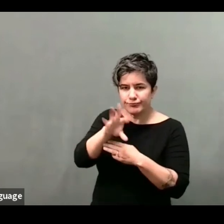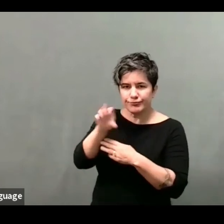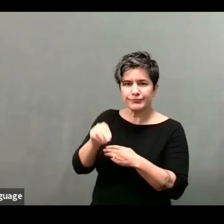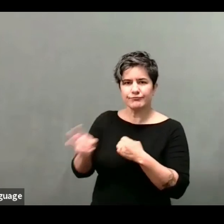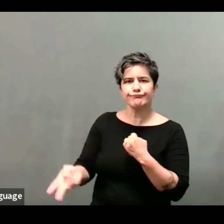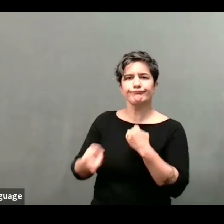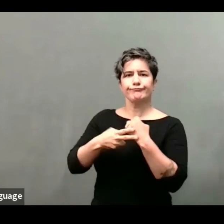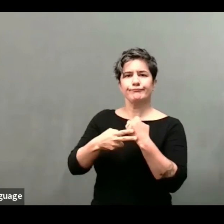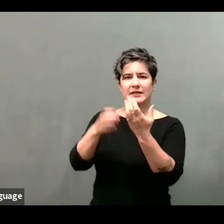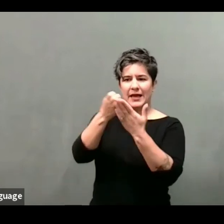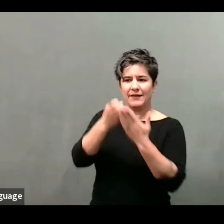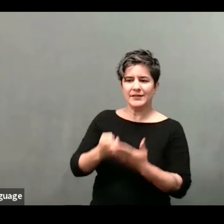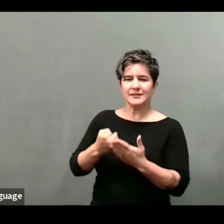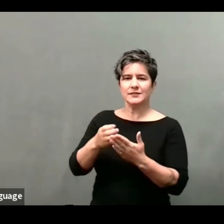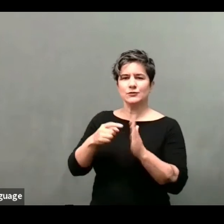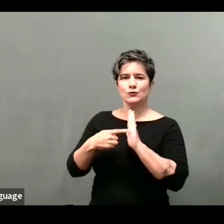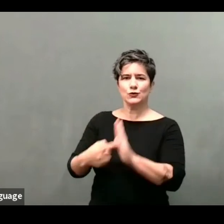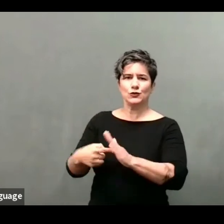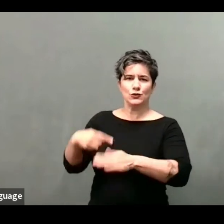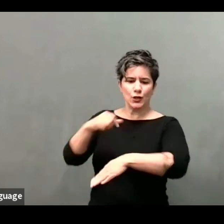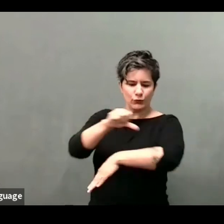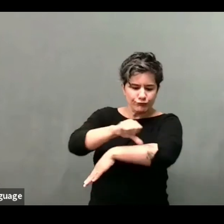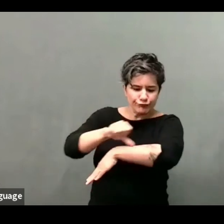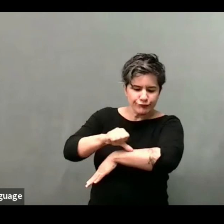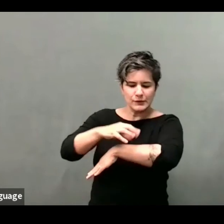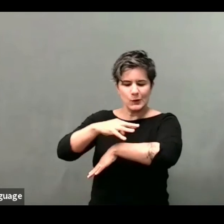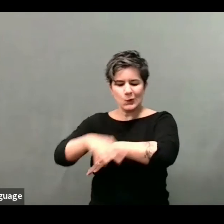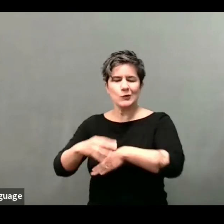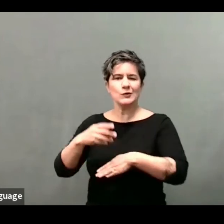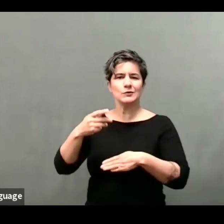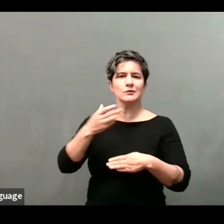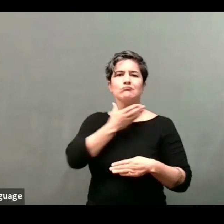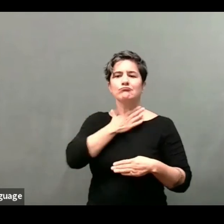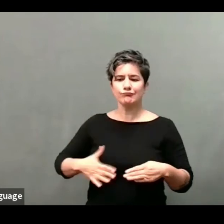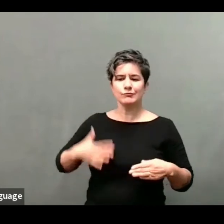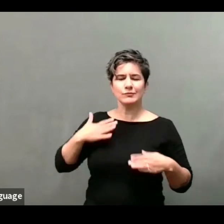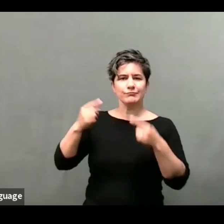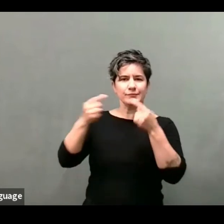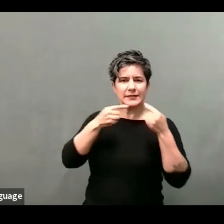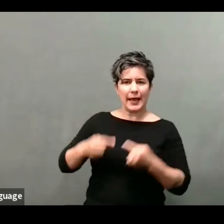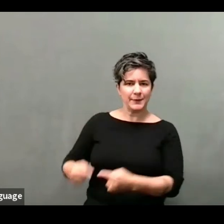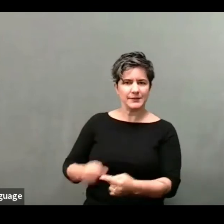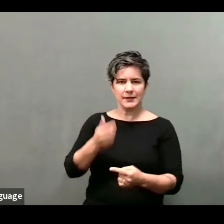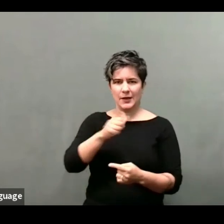record of wounds or other things that may be on the patient's body.